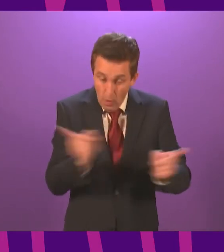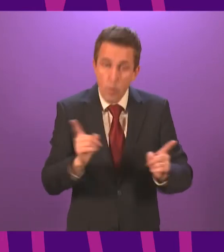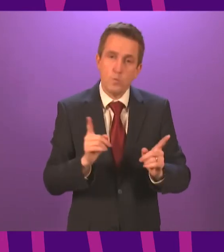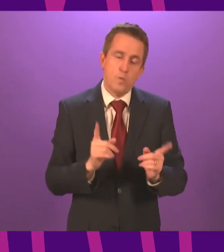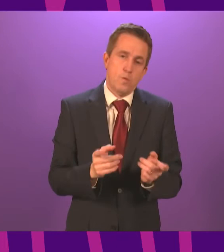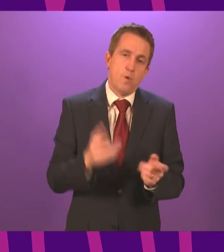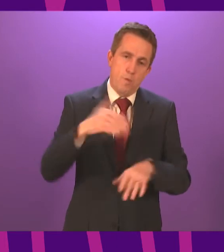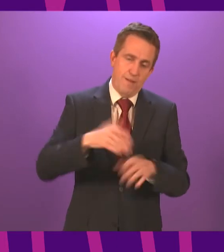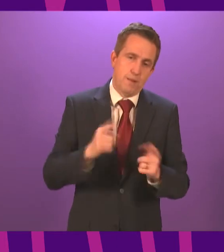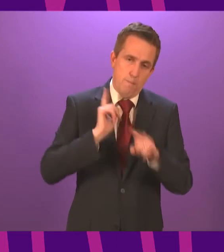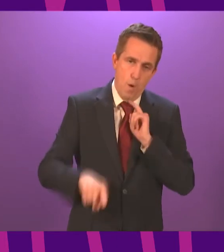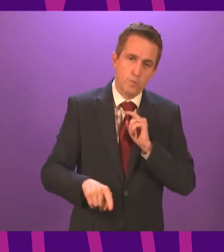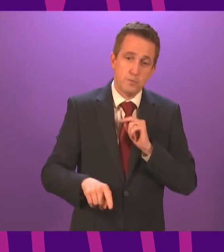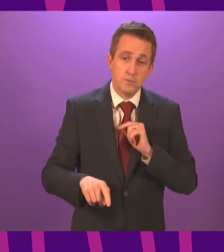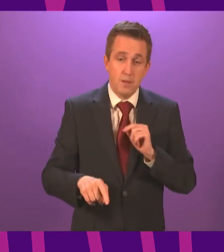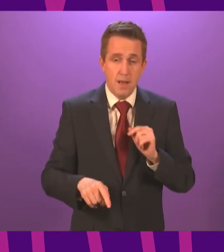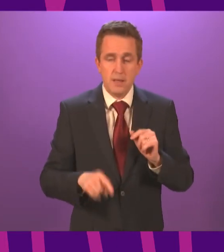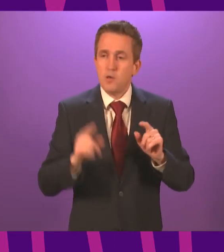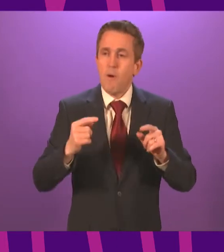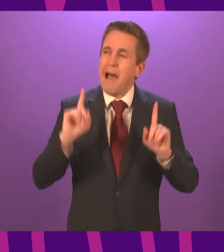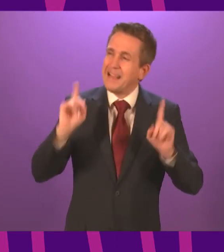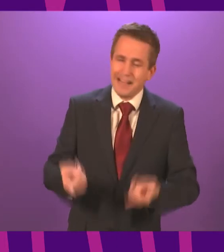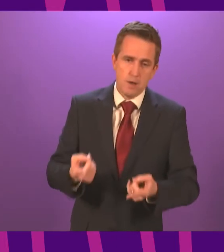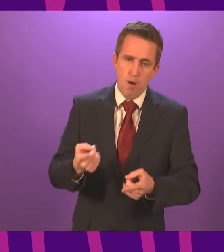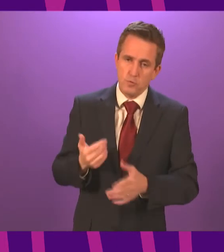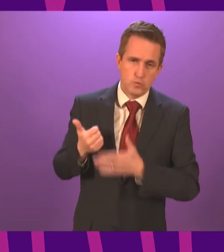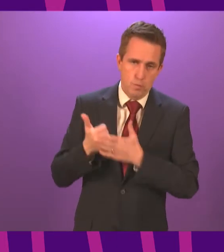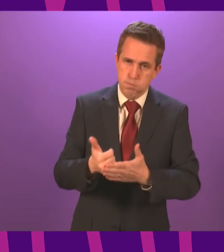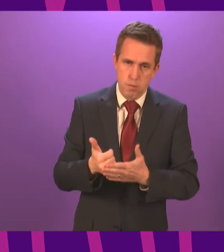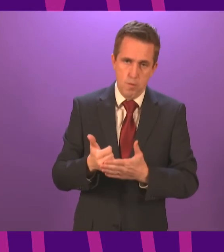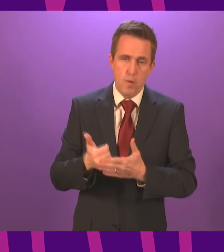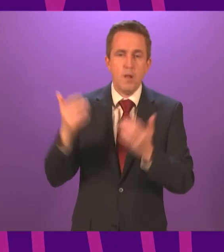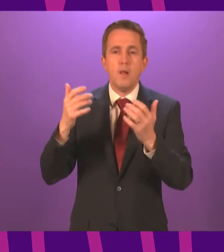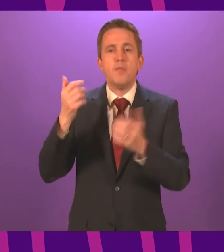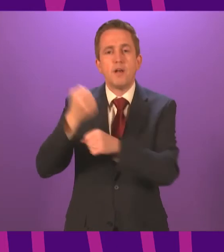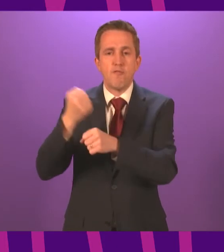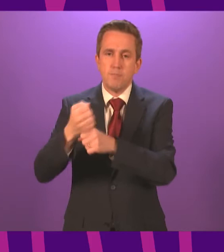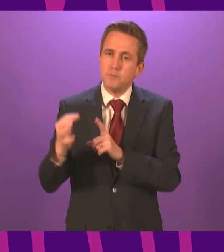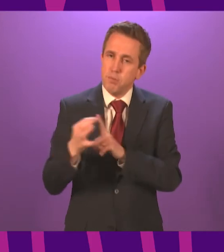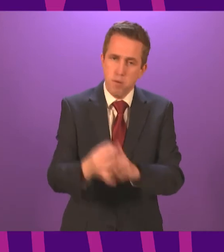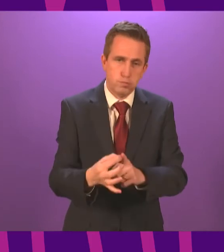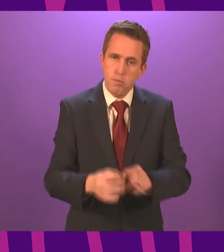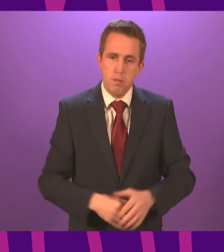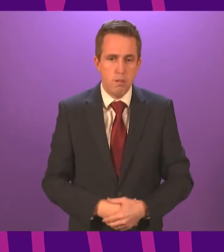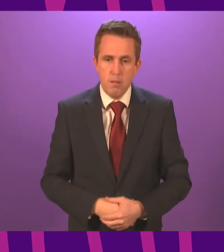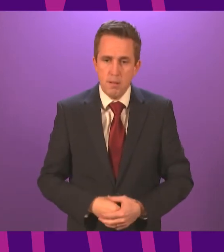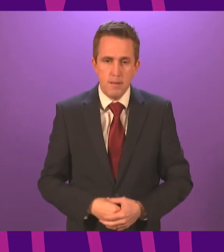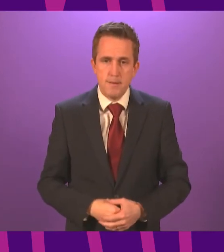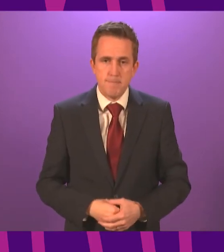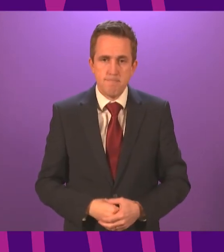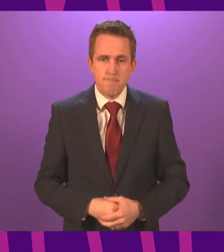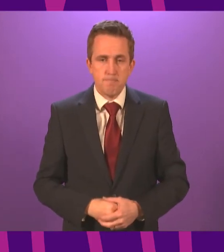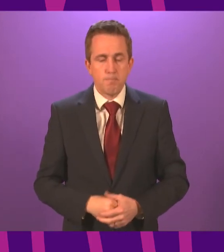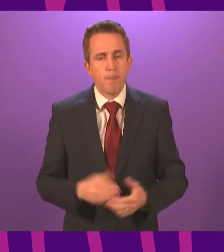for those reasons, I cannot support what's being proposed in Parliament. Thank you. We move now to